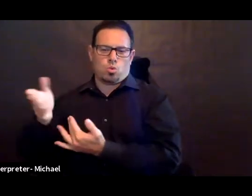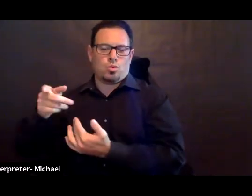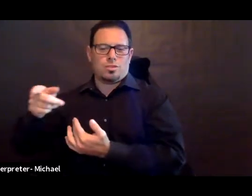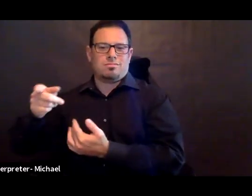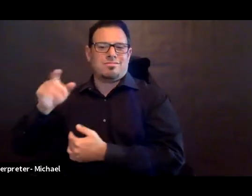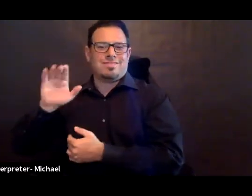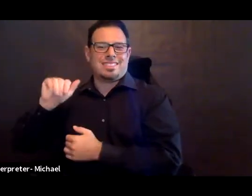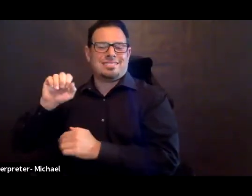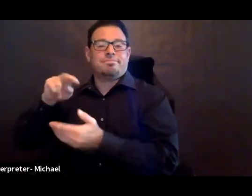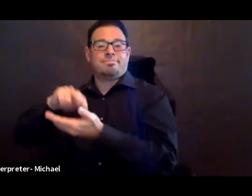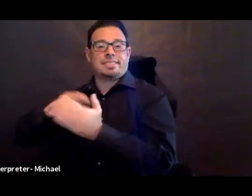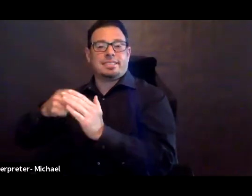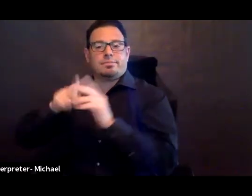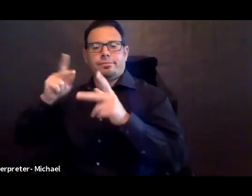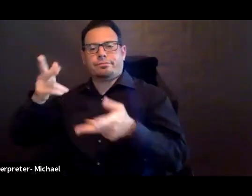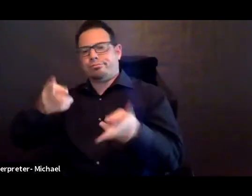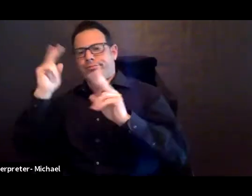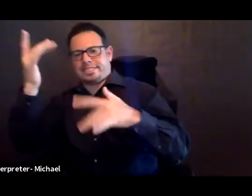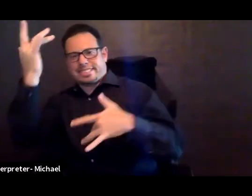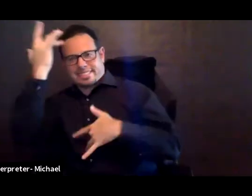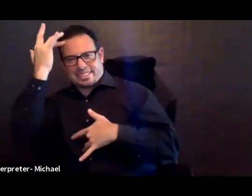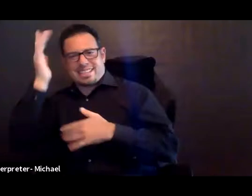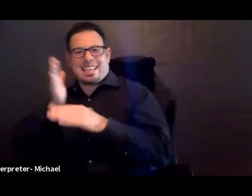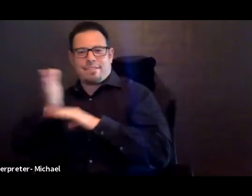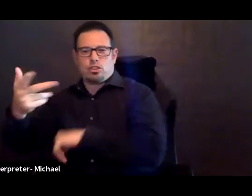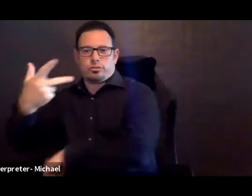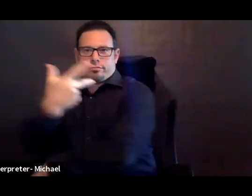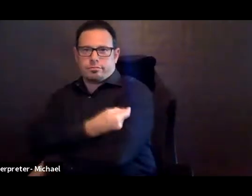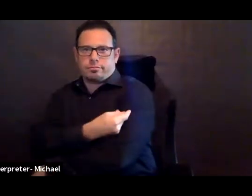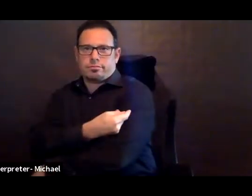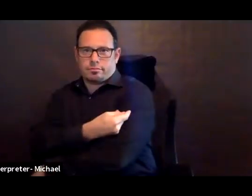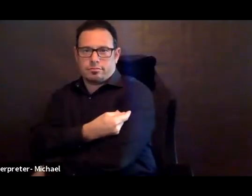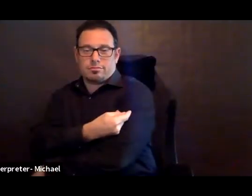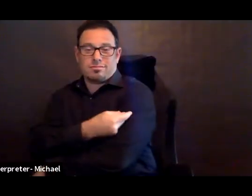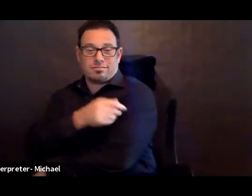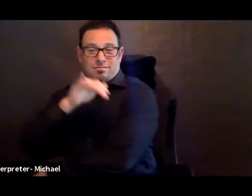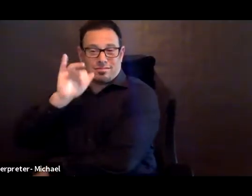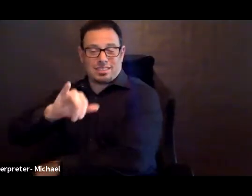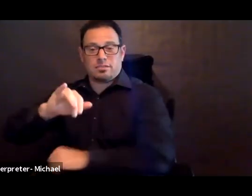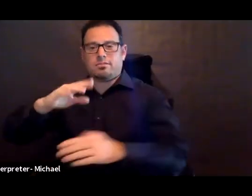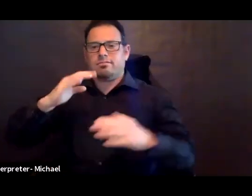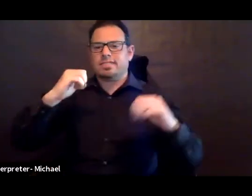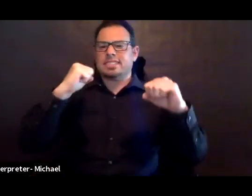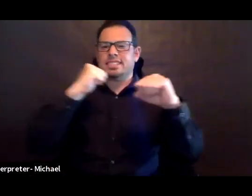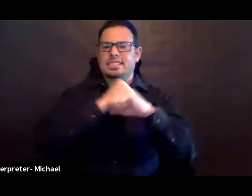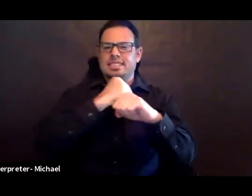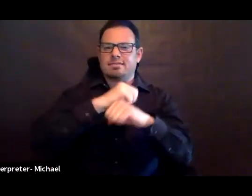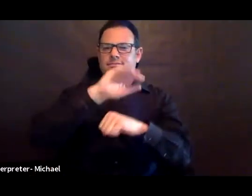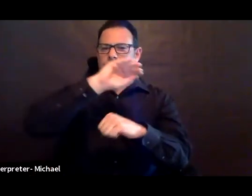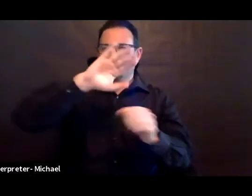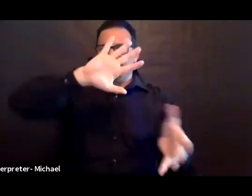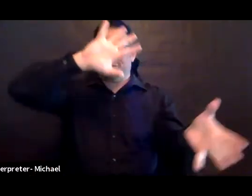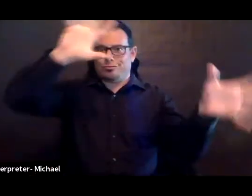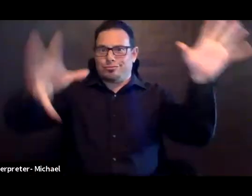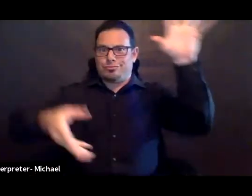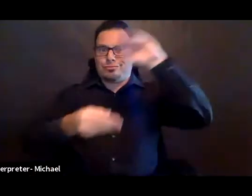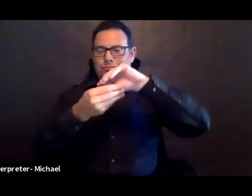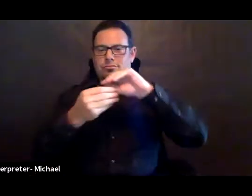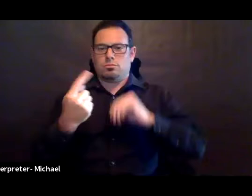earlier, CDC officials have pointed out that unvaccinated Americans account for the vast majority of